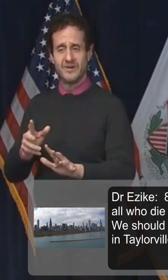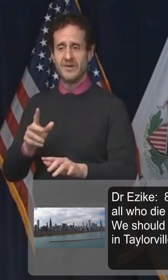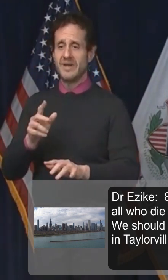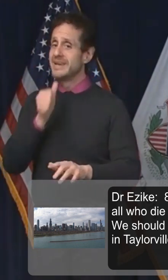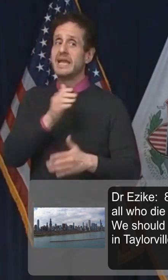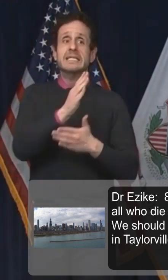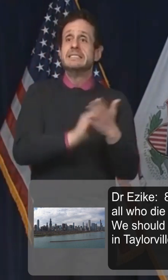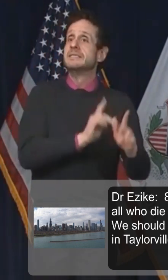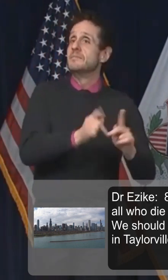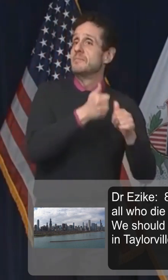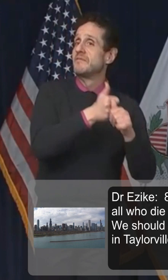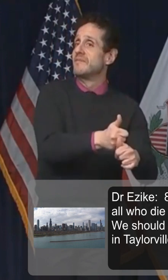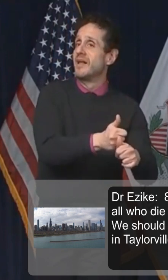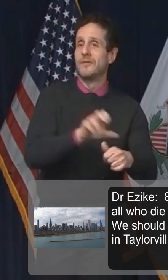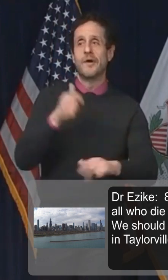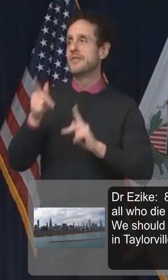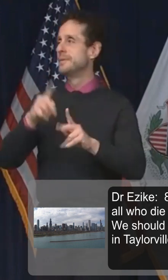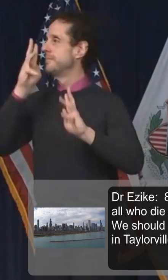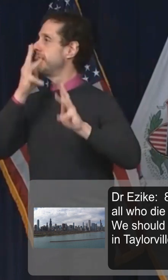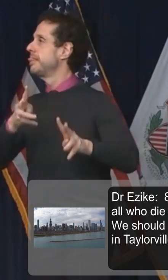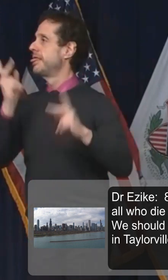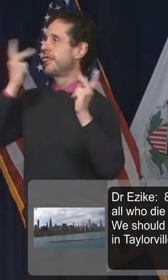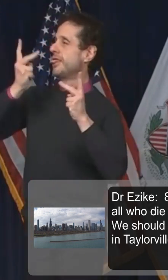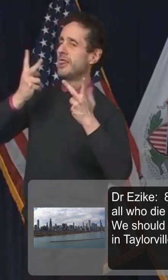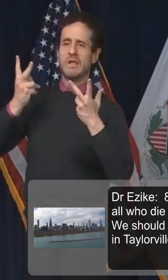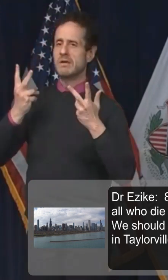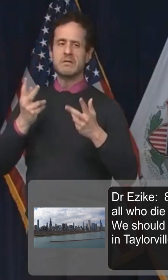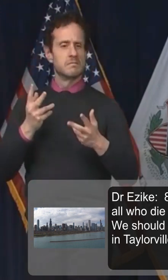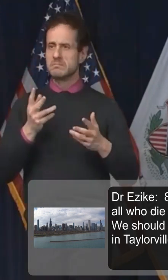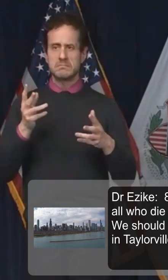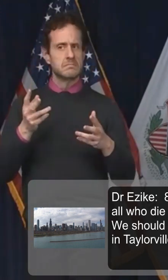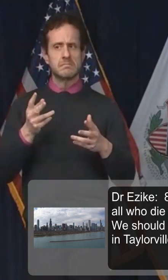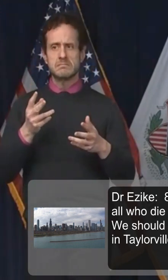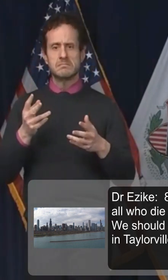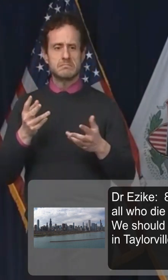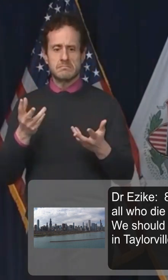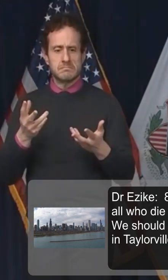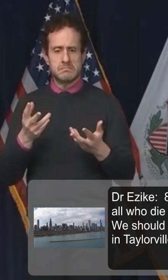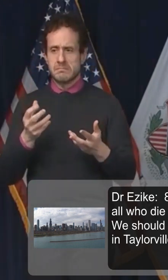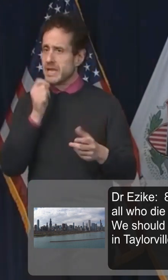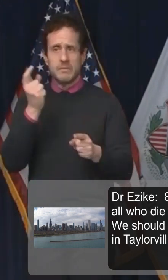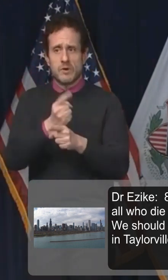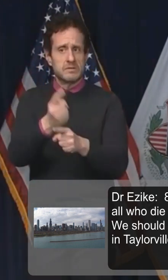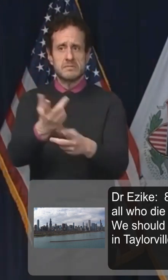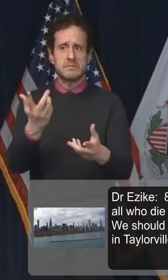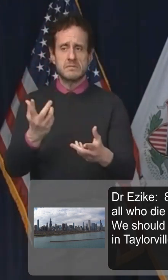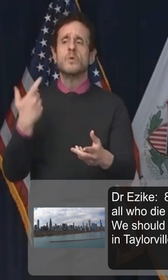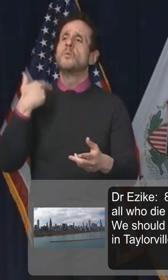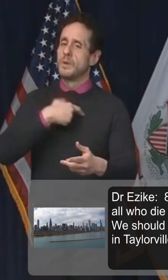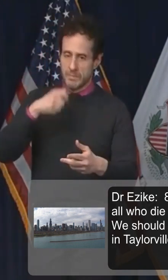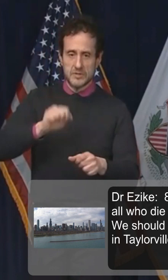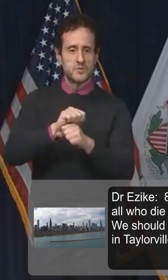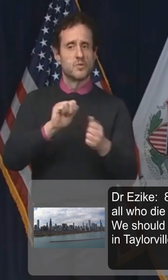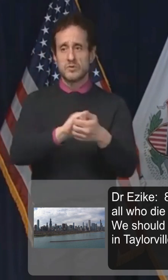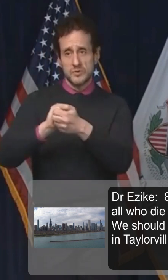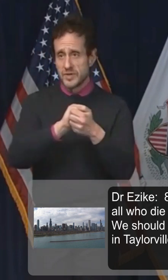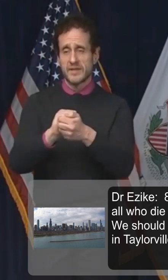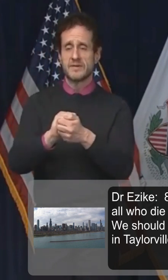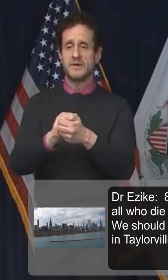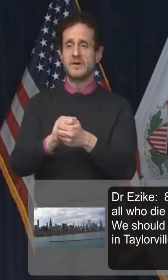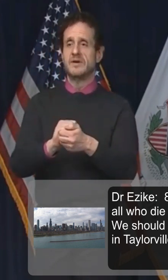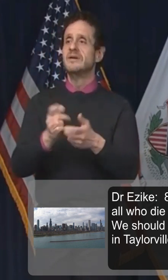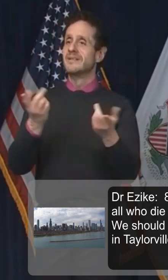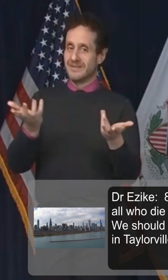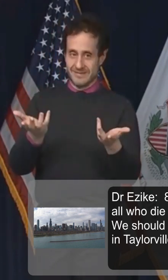of the community that's following these restrictions and these guidelines. We all have to do it together. Let's be